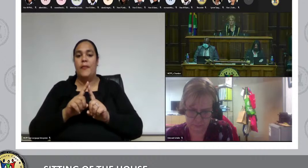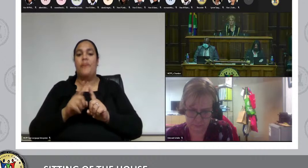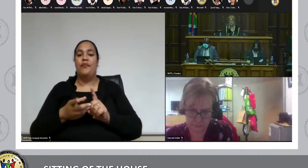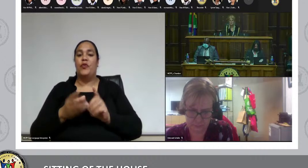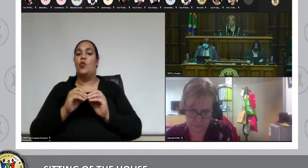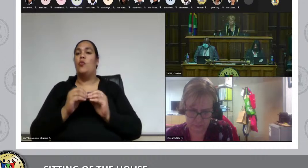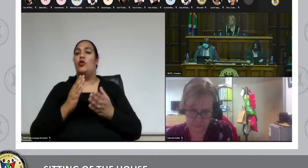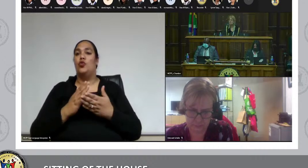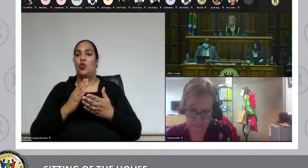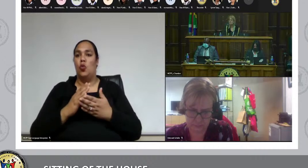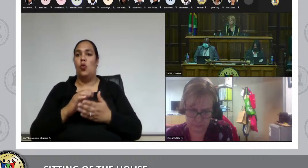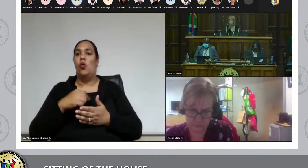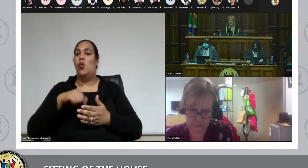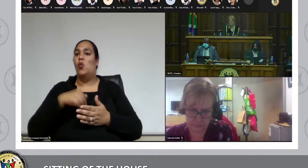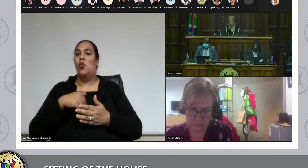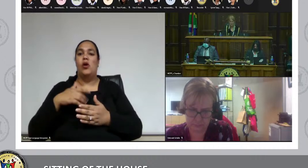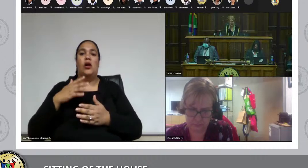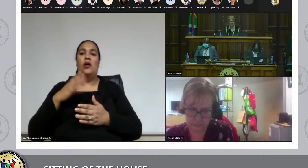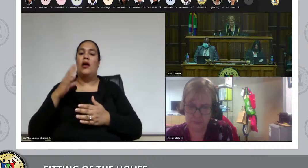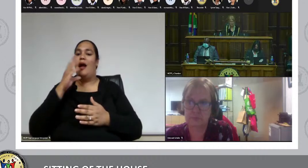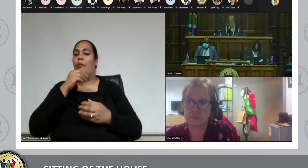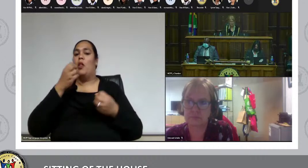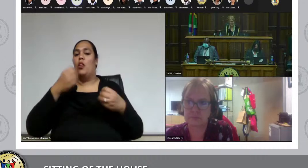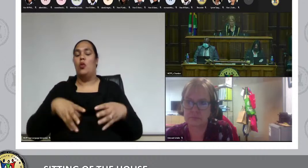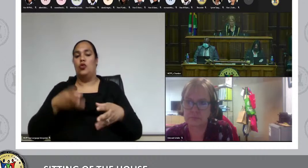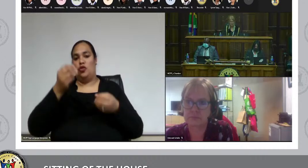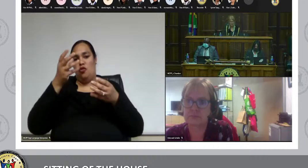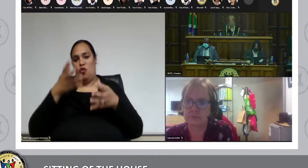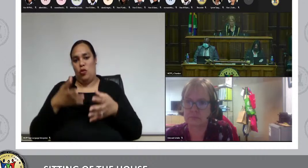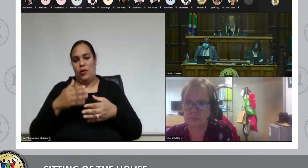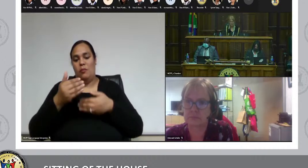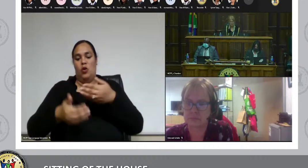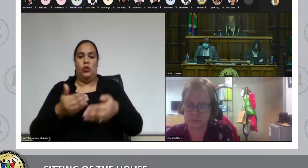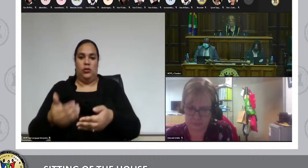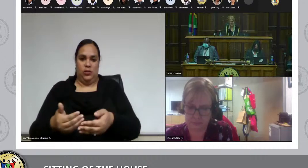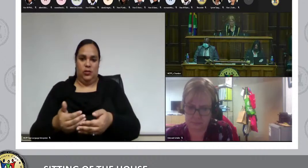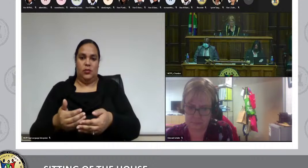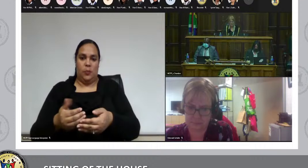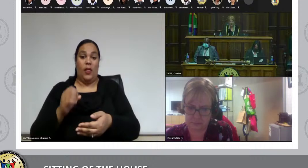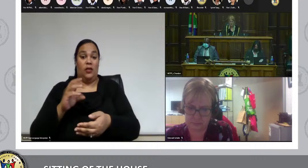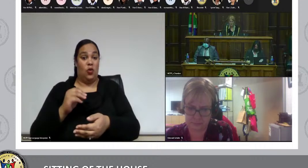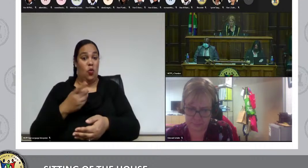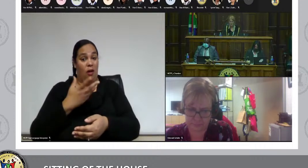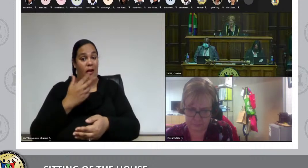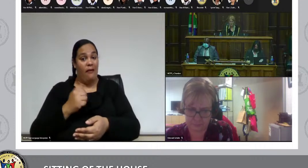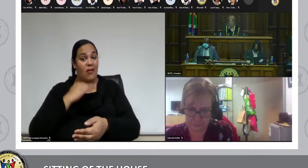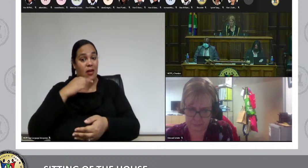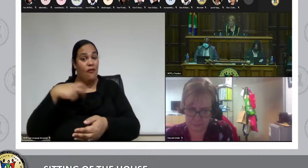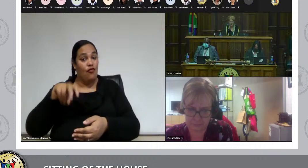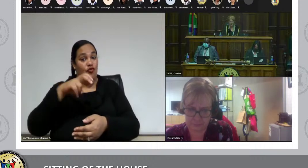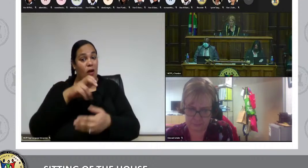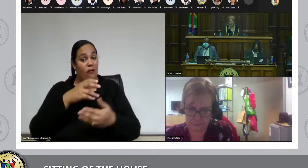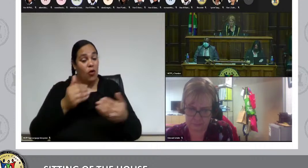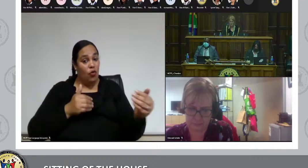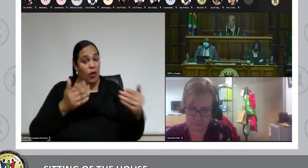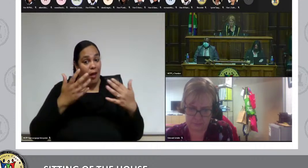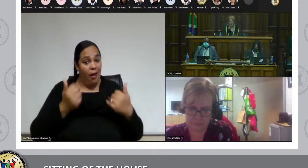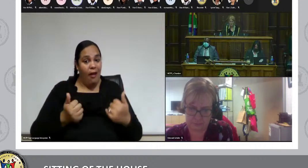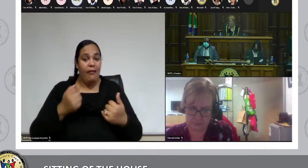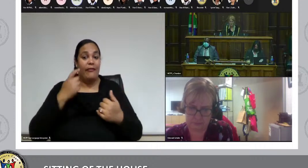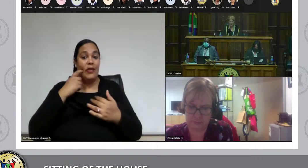make sure that we do not lose learners in the process? So is there enough traveling arrangements to